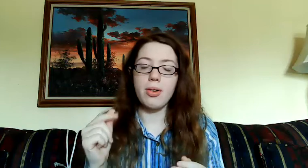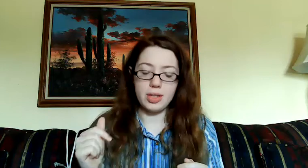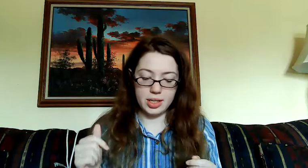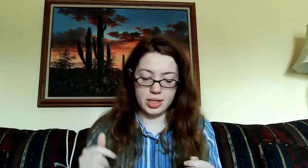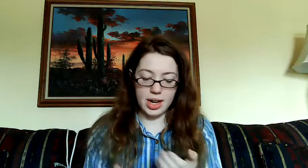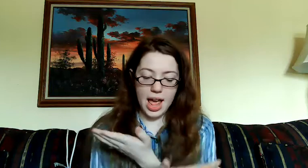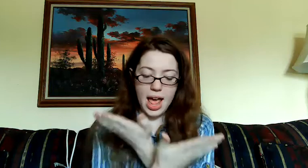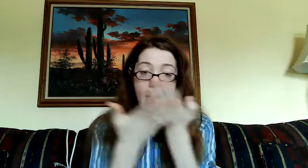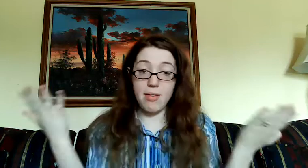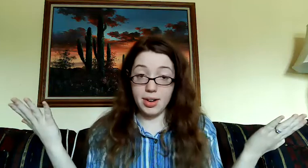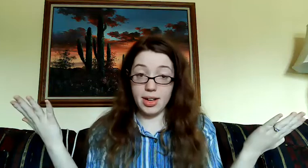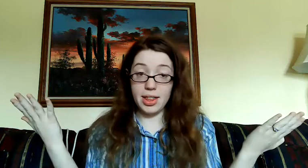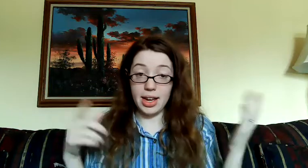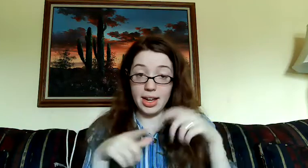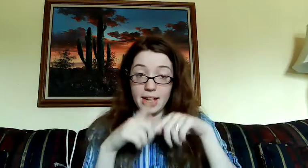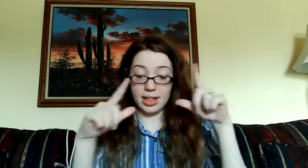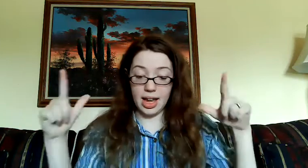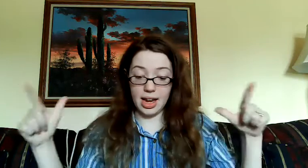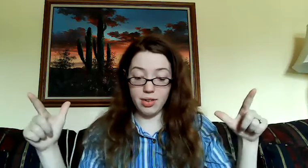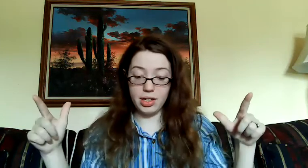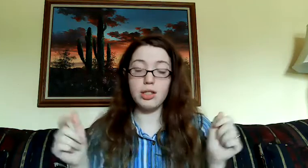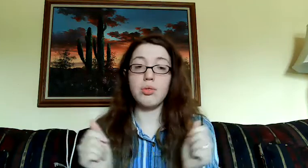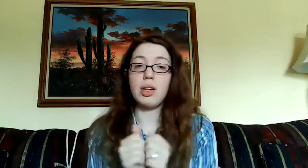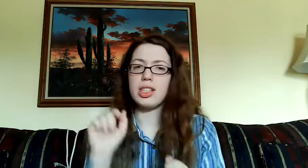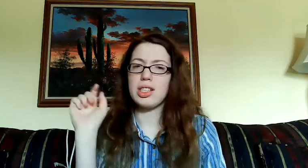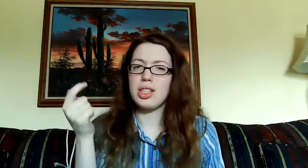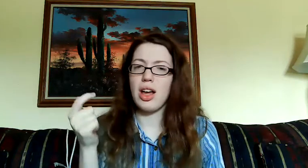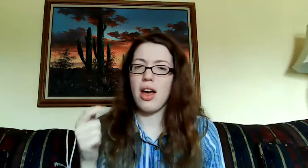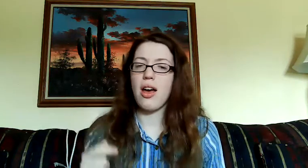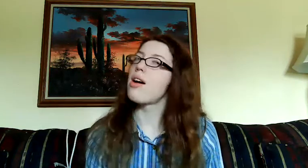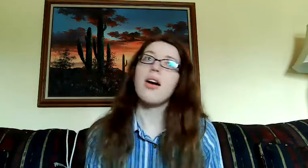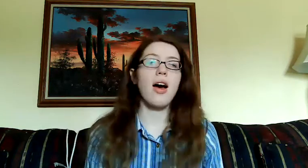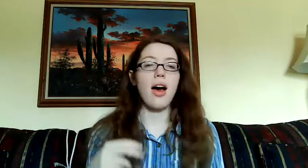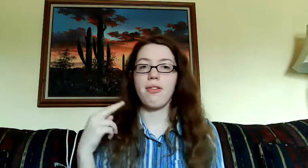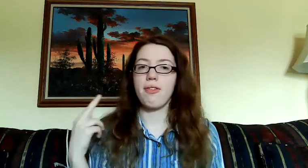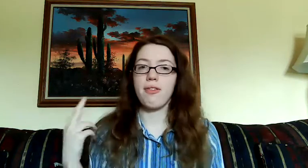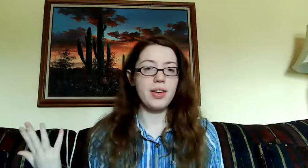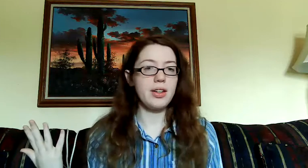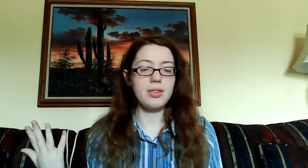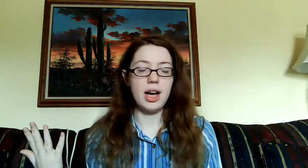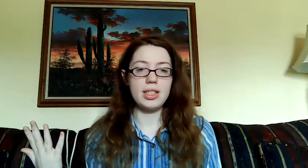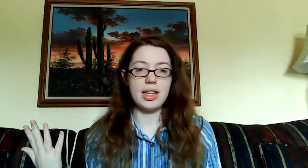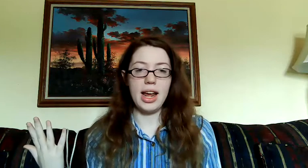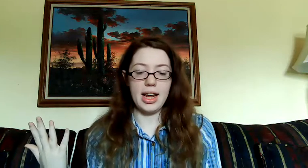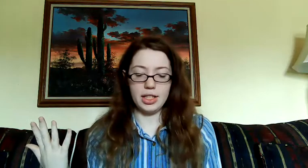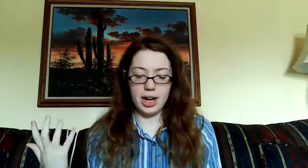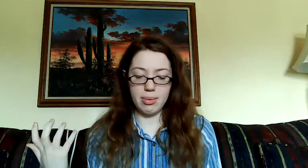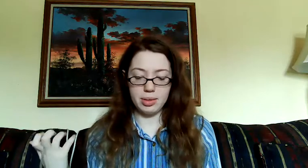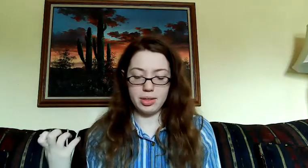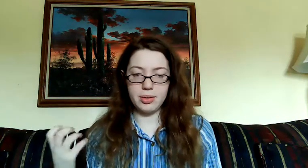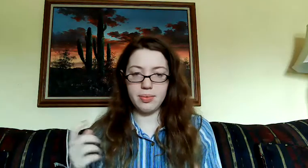almost everything in the language with just a few dozen hand shapes